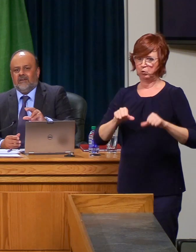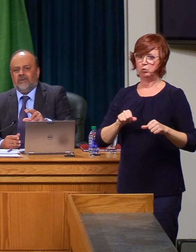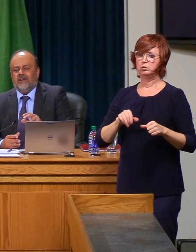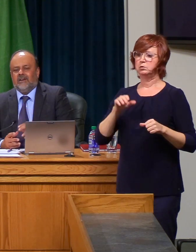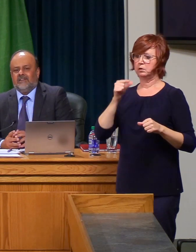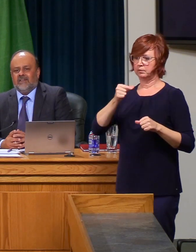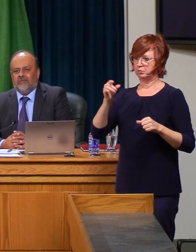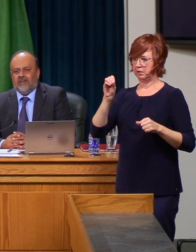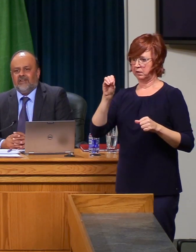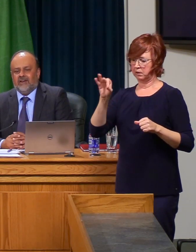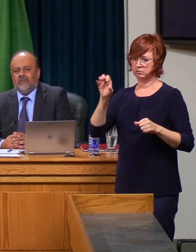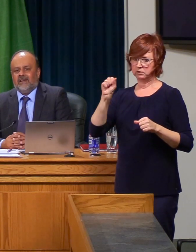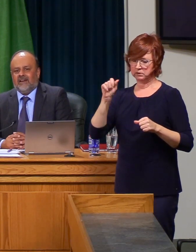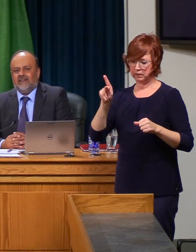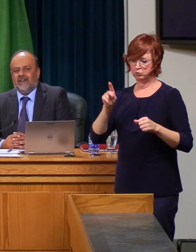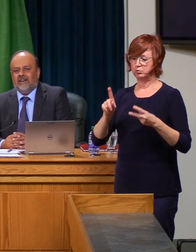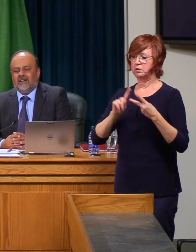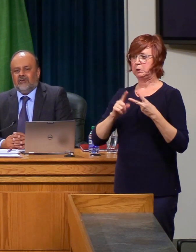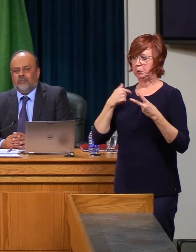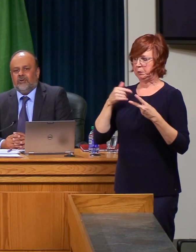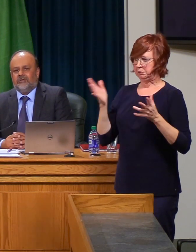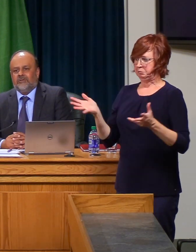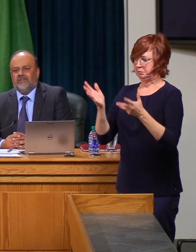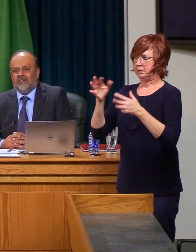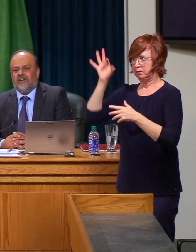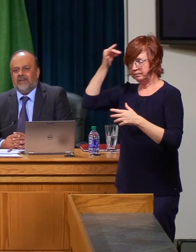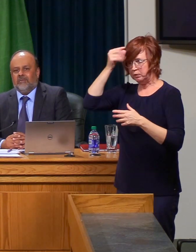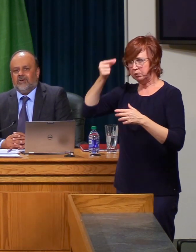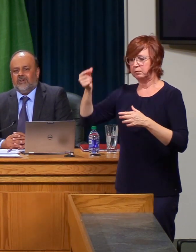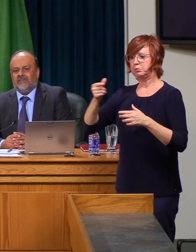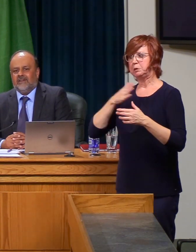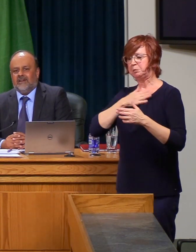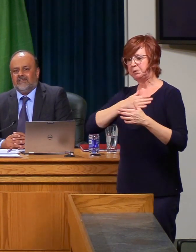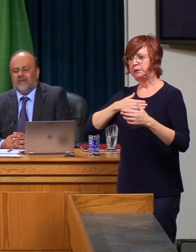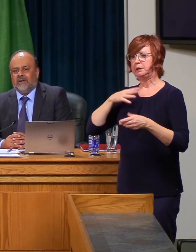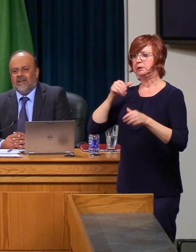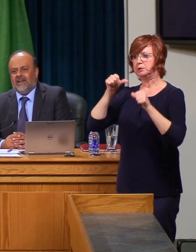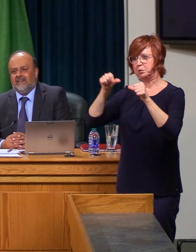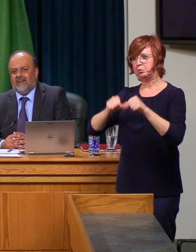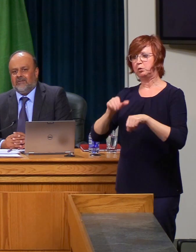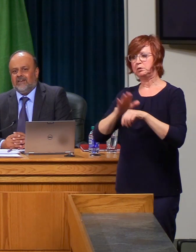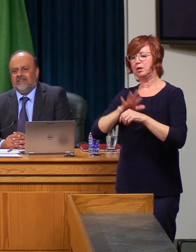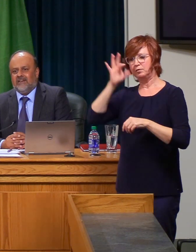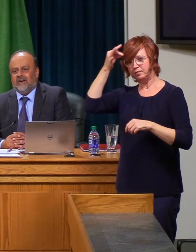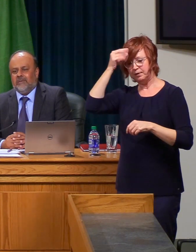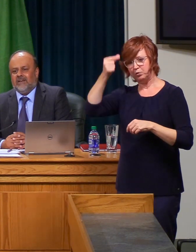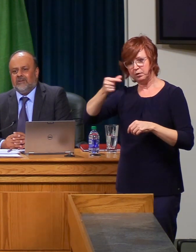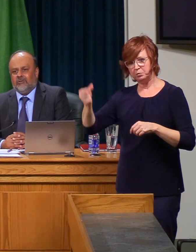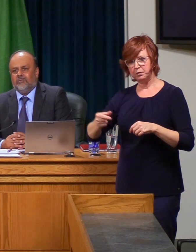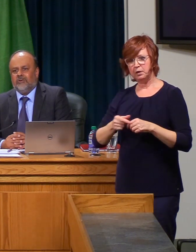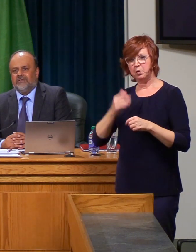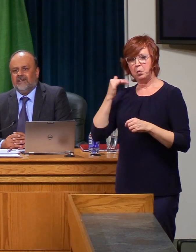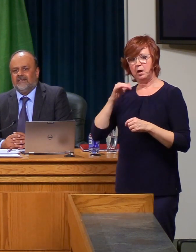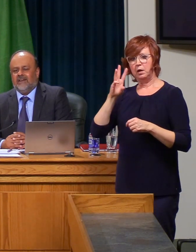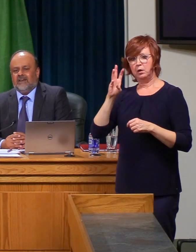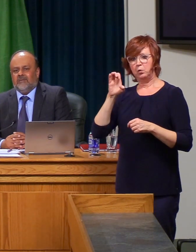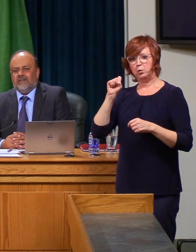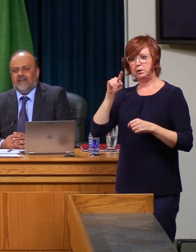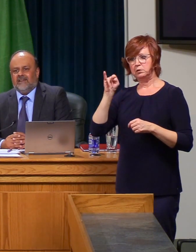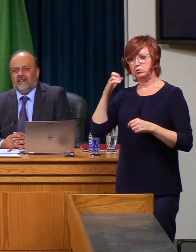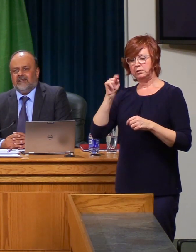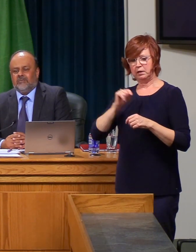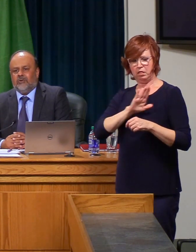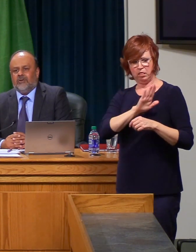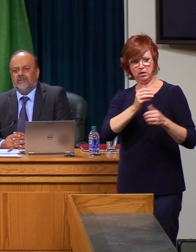website. We are urging the federal government actually to post those centrally, because some airlines like WestJet are making their own postings.